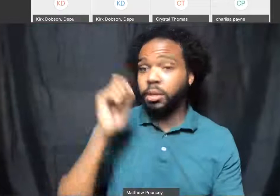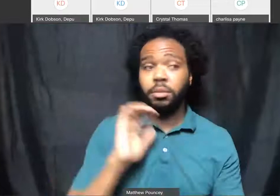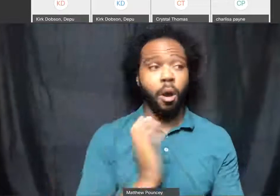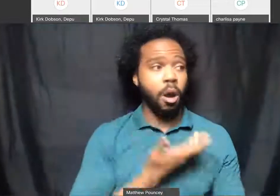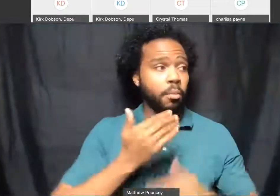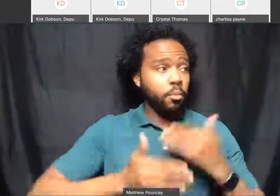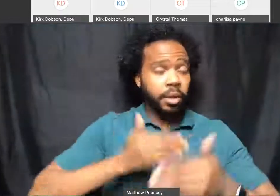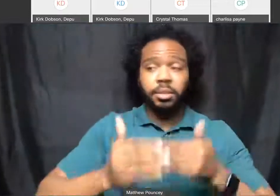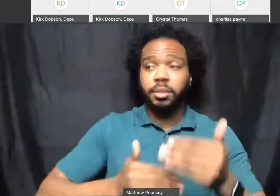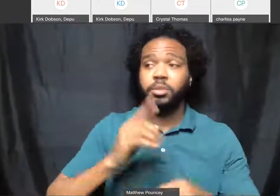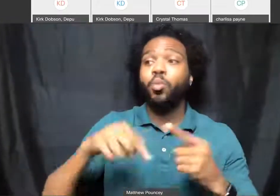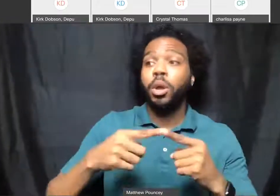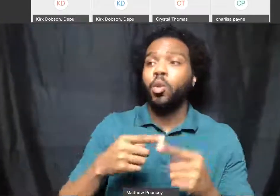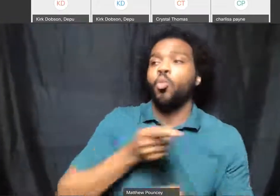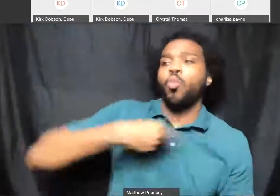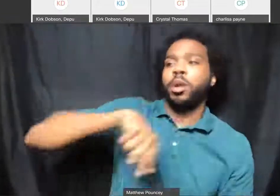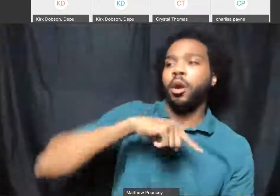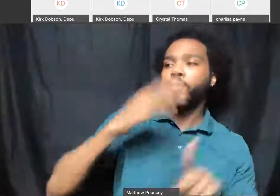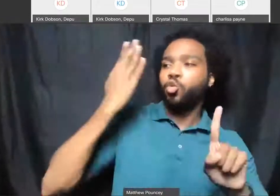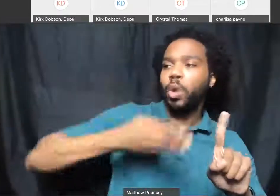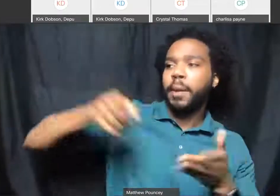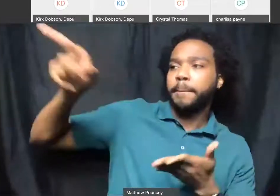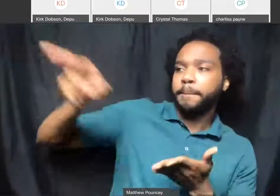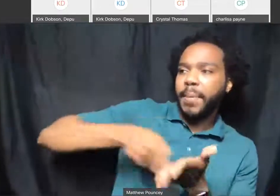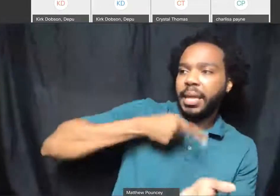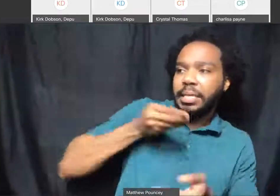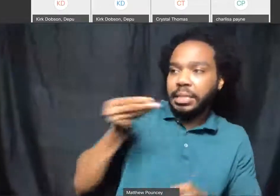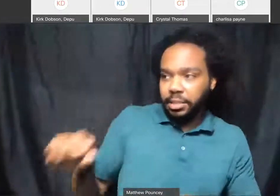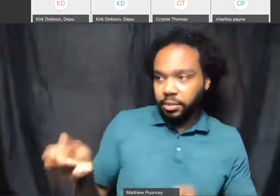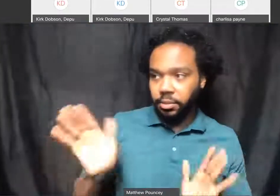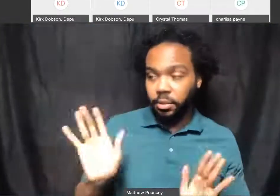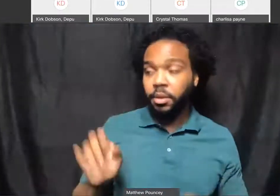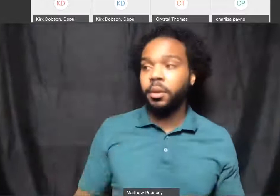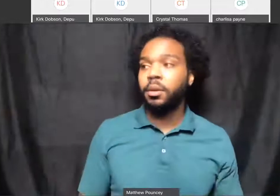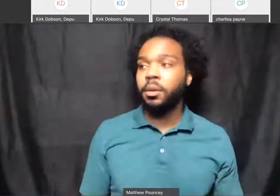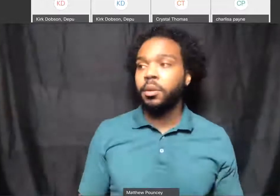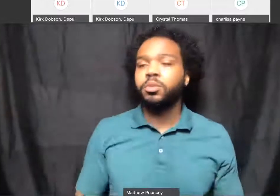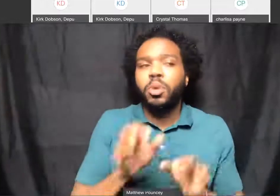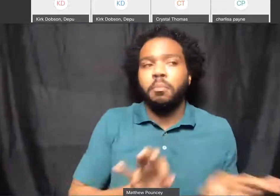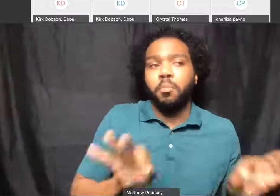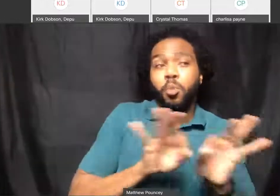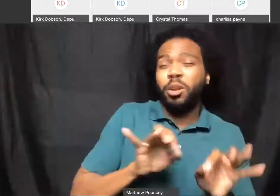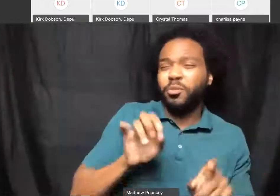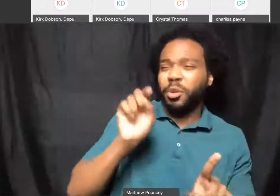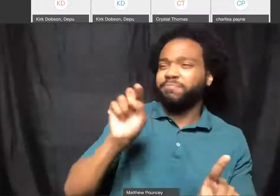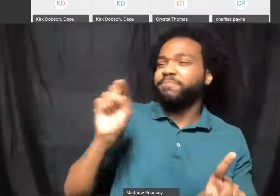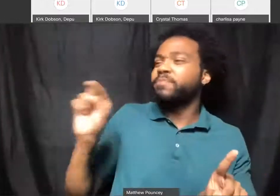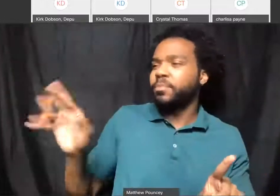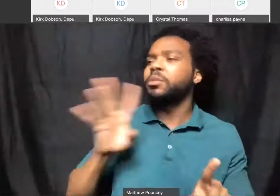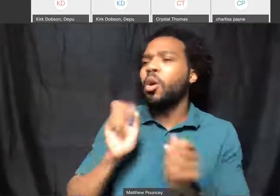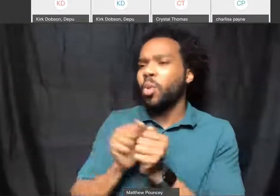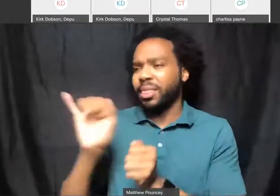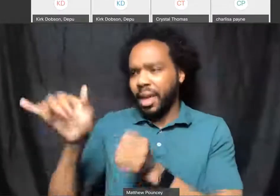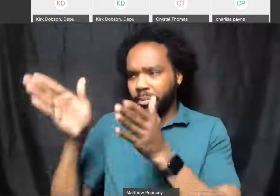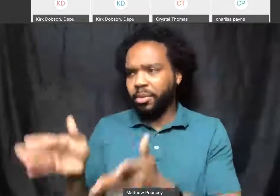when we are the rep payee. Mm-hmm. And so it's going to be important in those cases just to talk with the person, to make